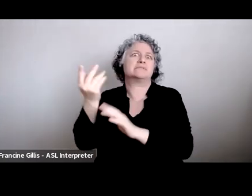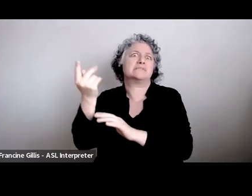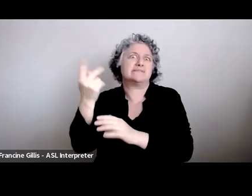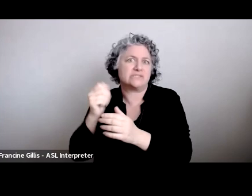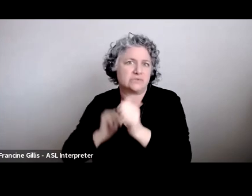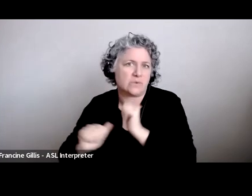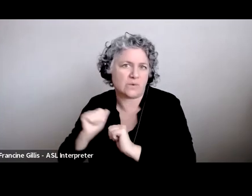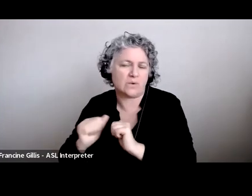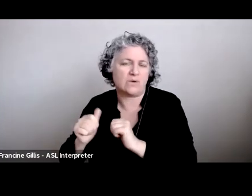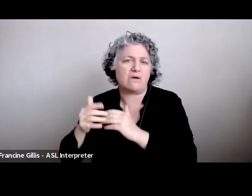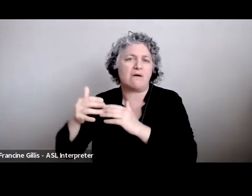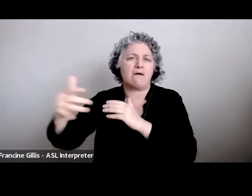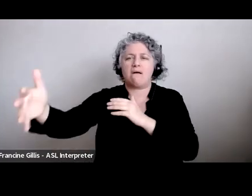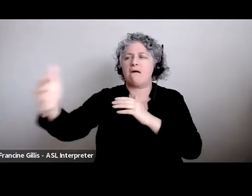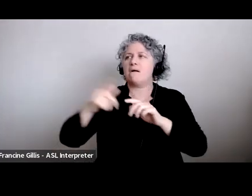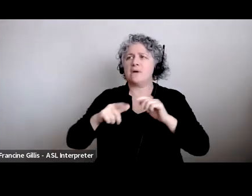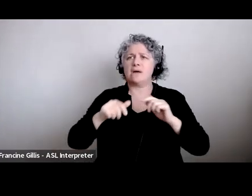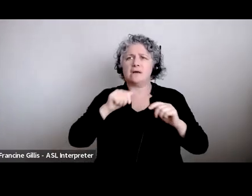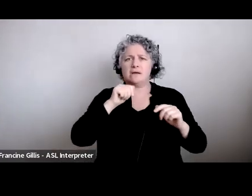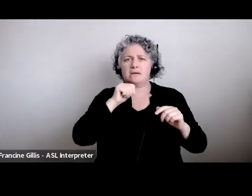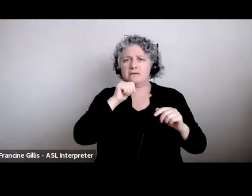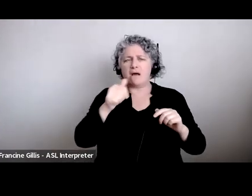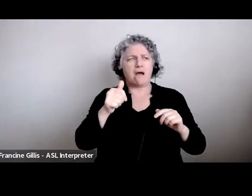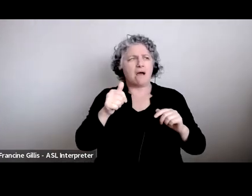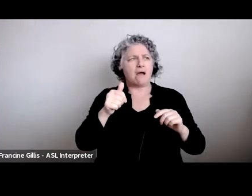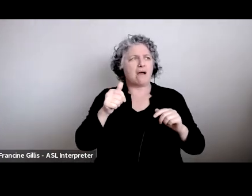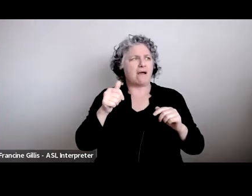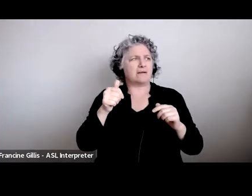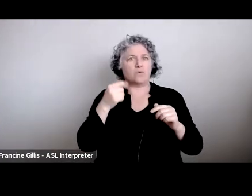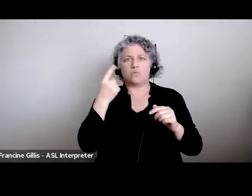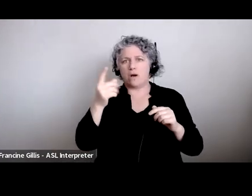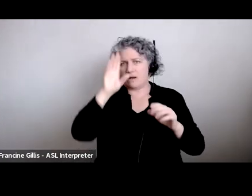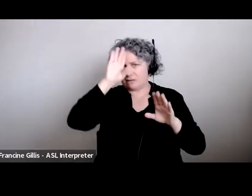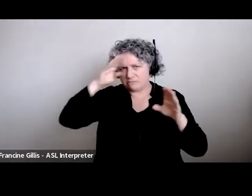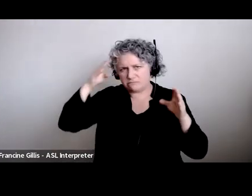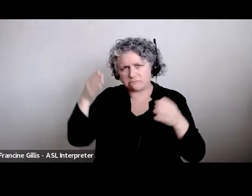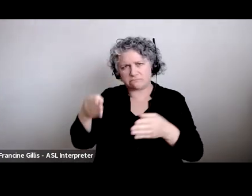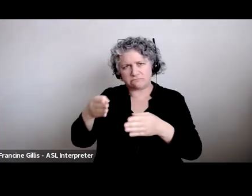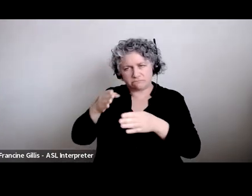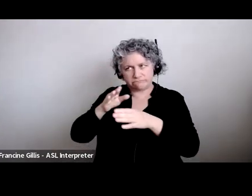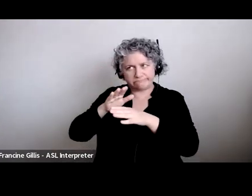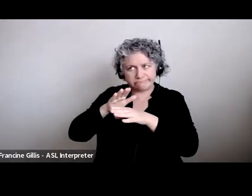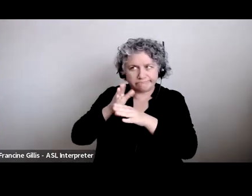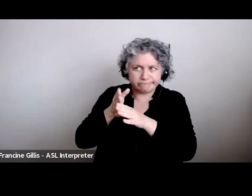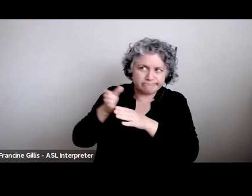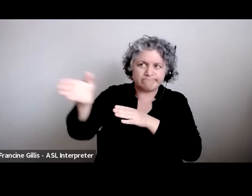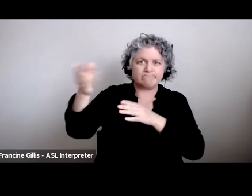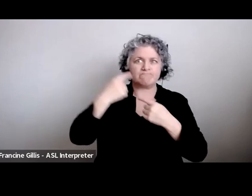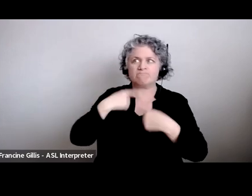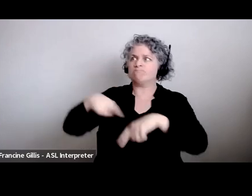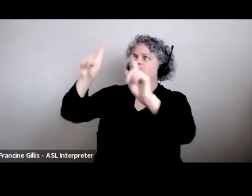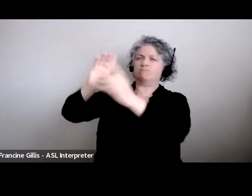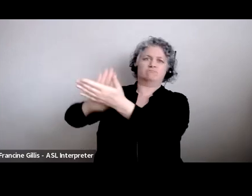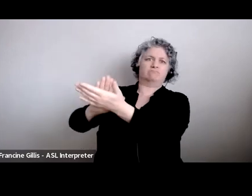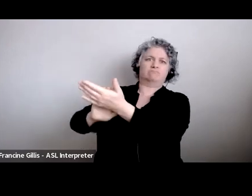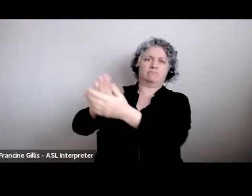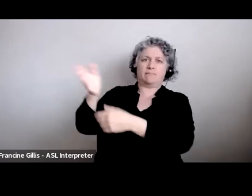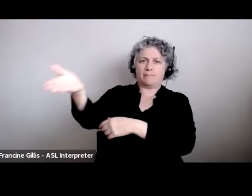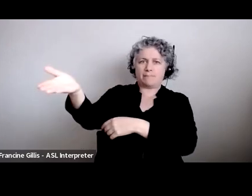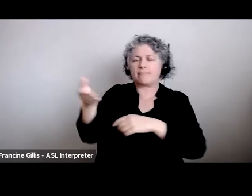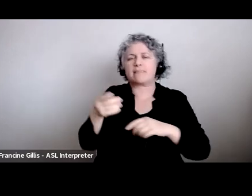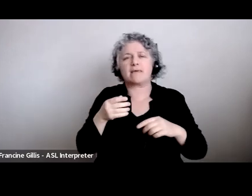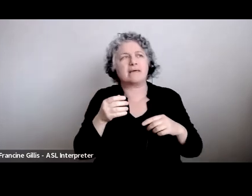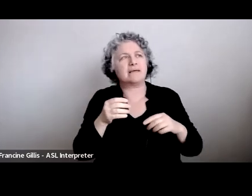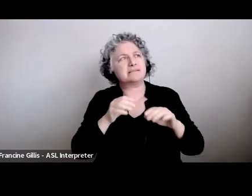that isn't a one-way trip. It's a holistic idea of the culture that we are